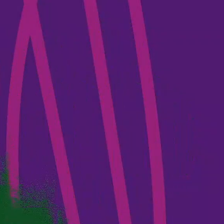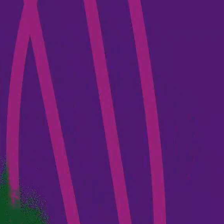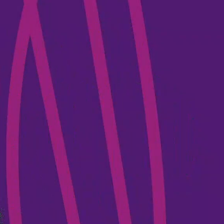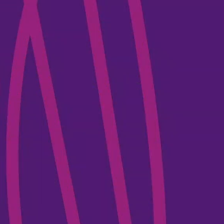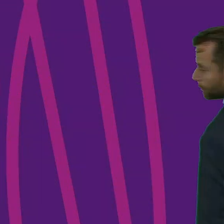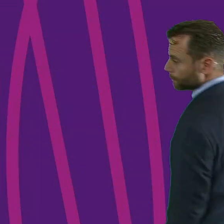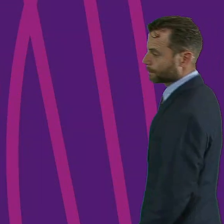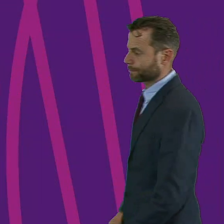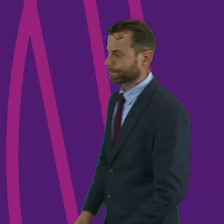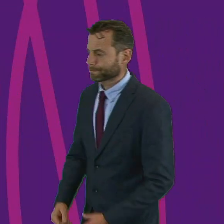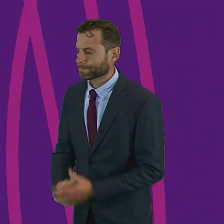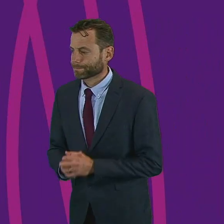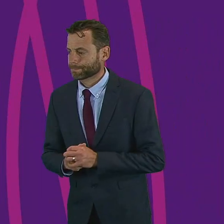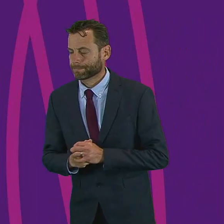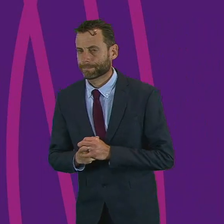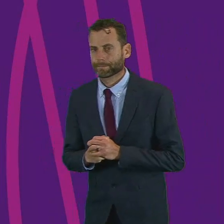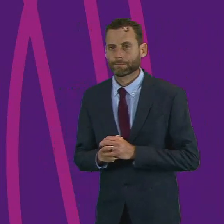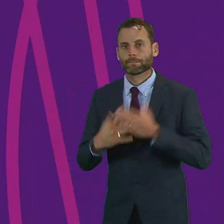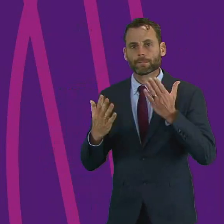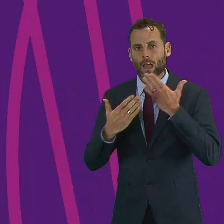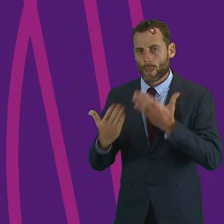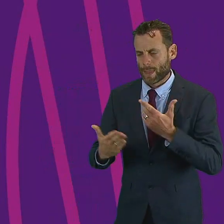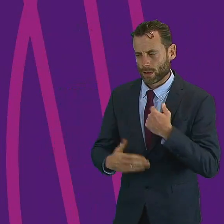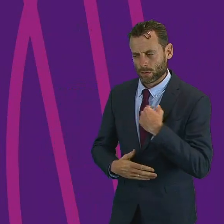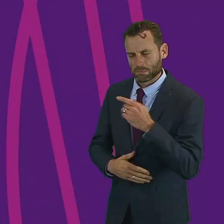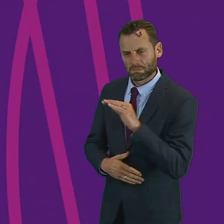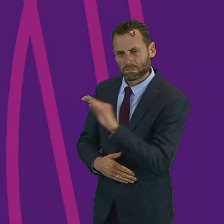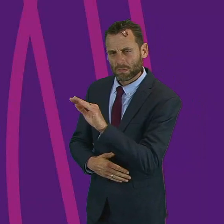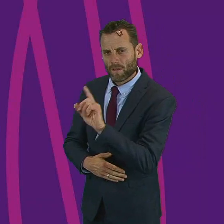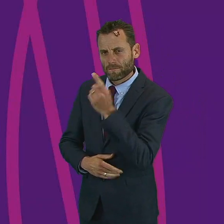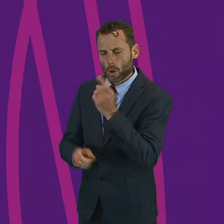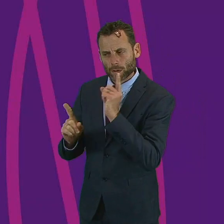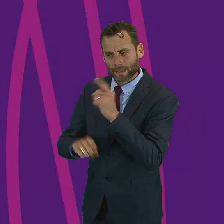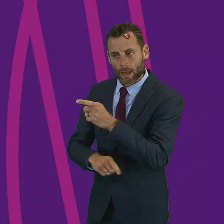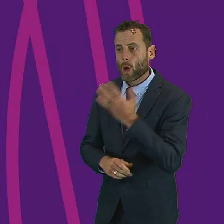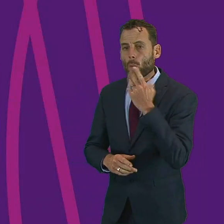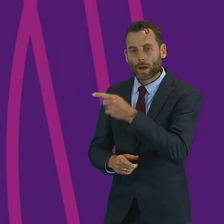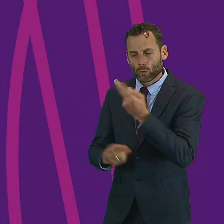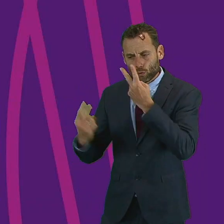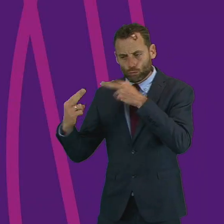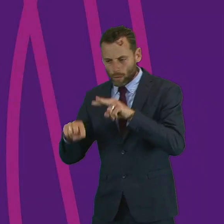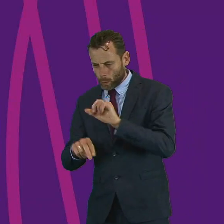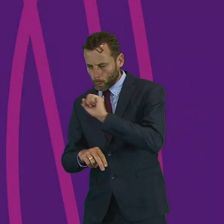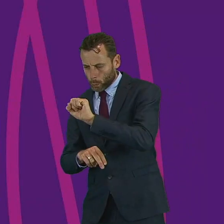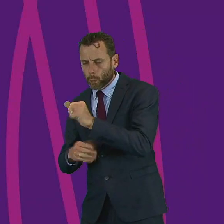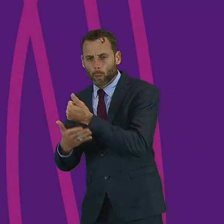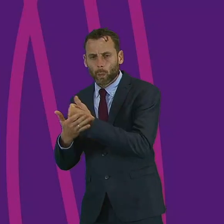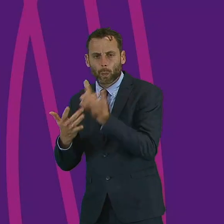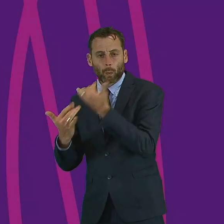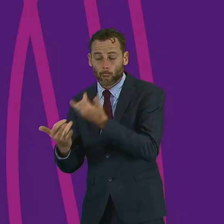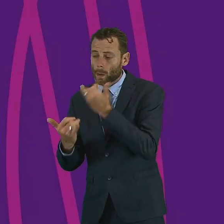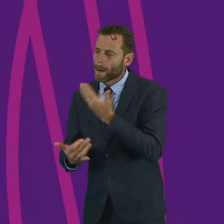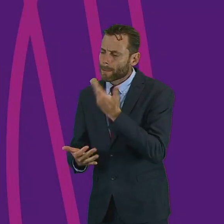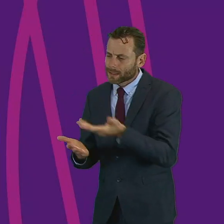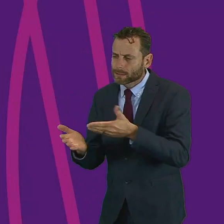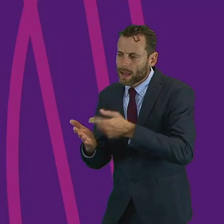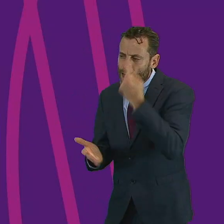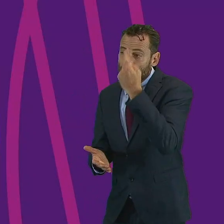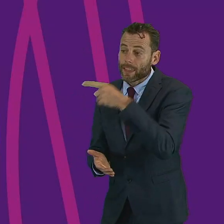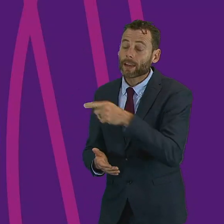the NHS. We're considering whether, as part of what we can do to help solve the UK-wide issues, we move